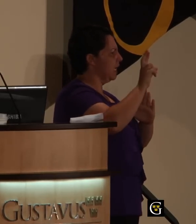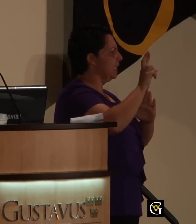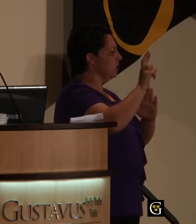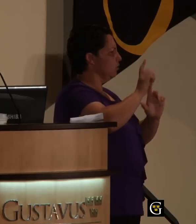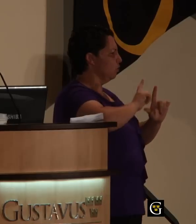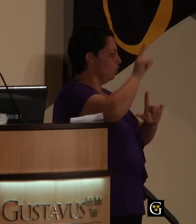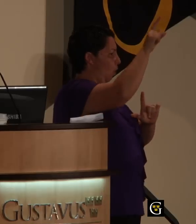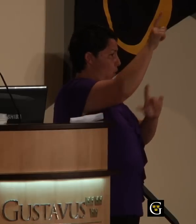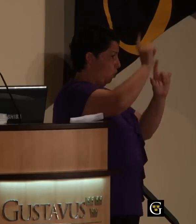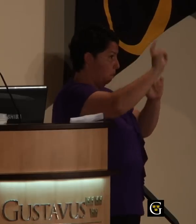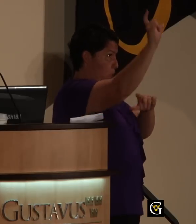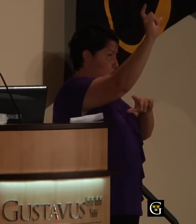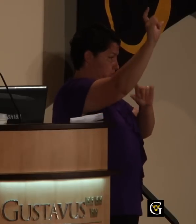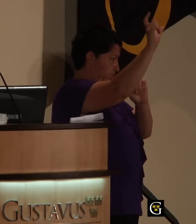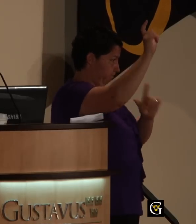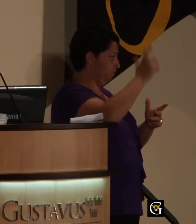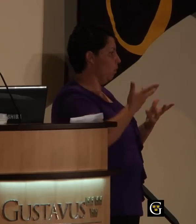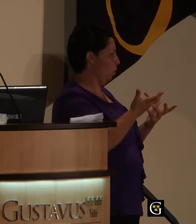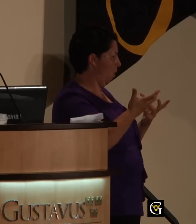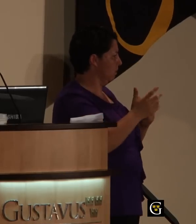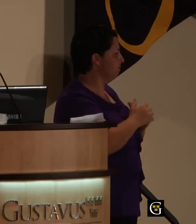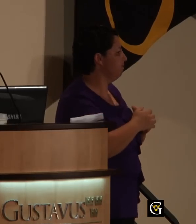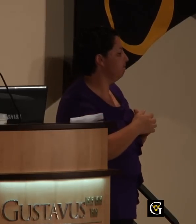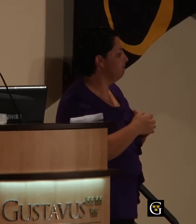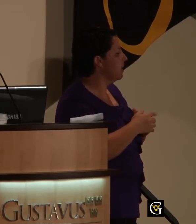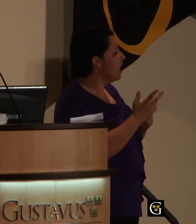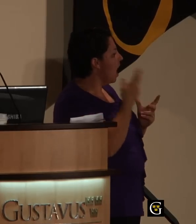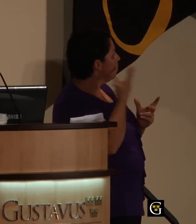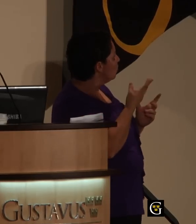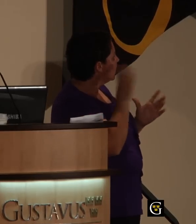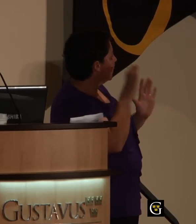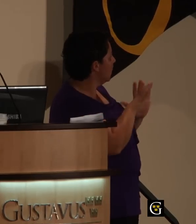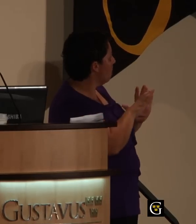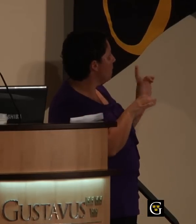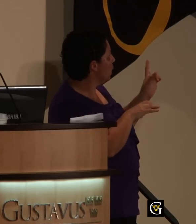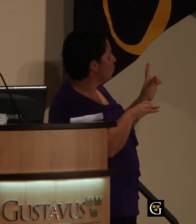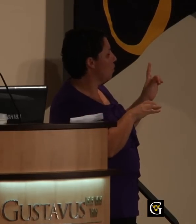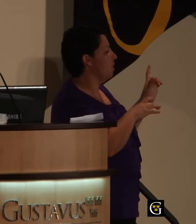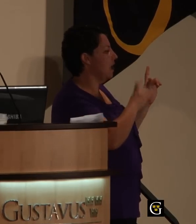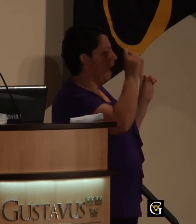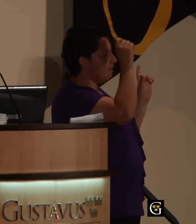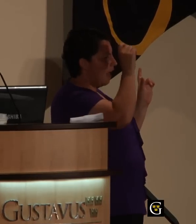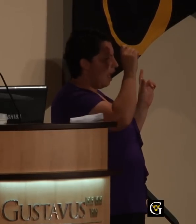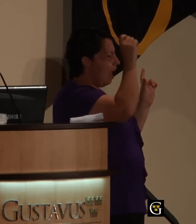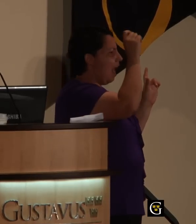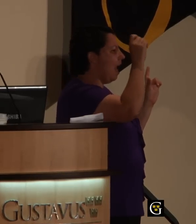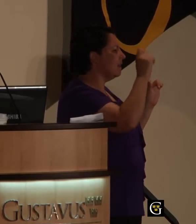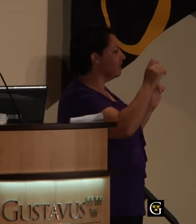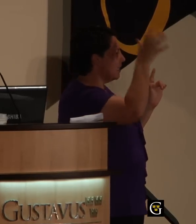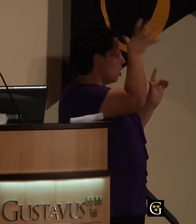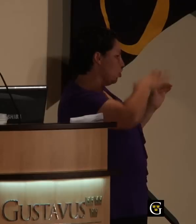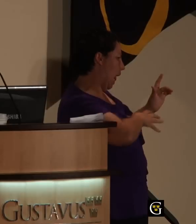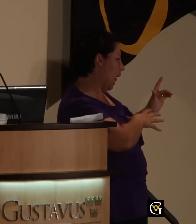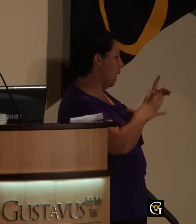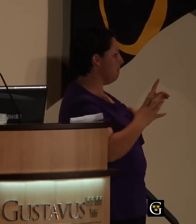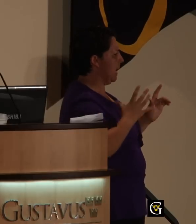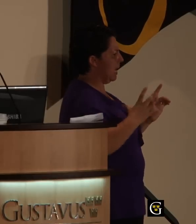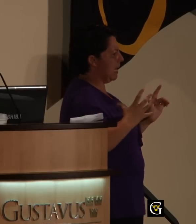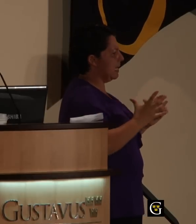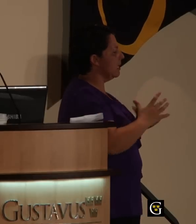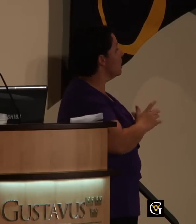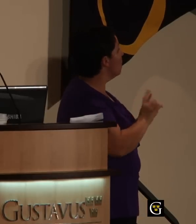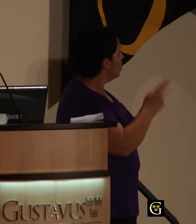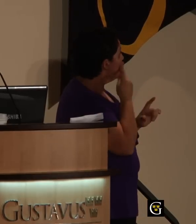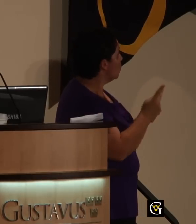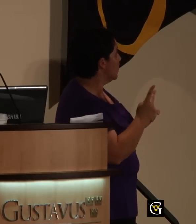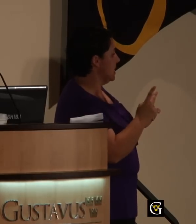these wonderful Victorian top hat and gentlemen climbing up into the castle and going in. And you can see that he's being fired at this